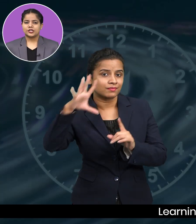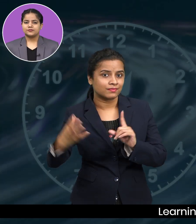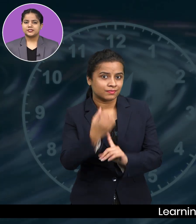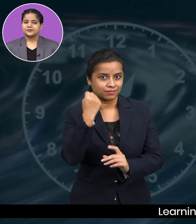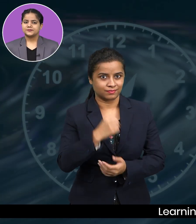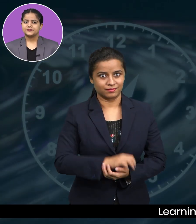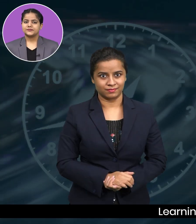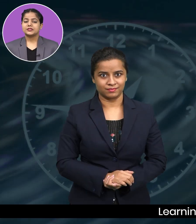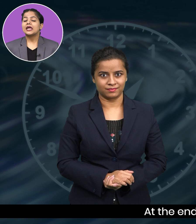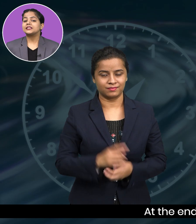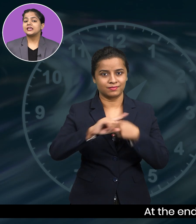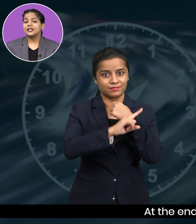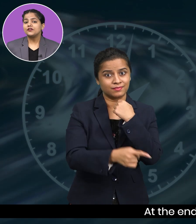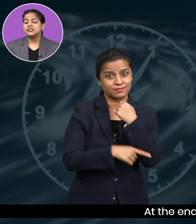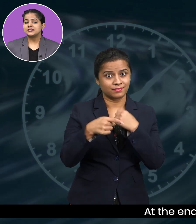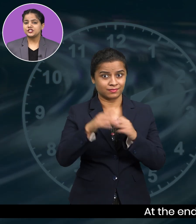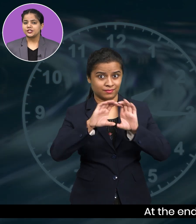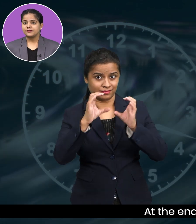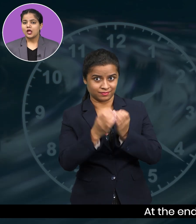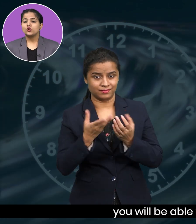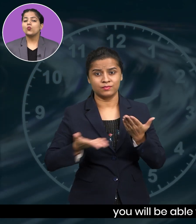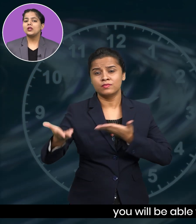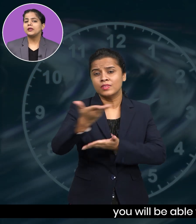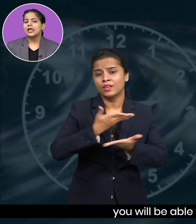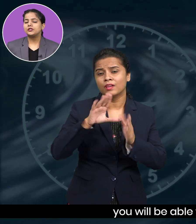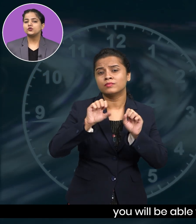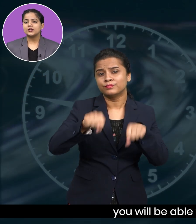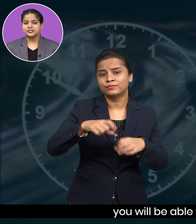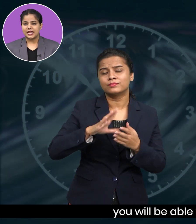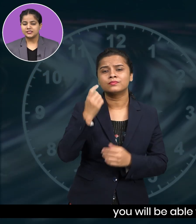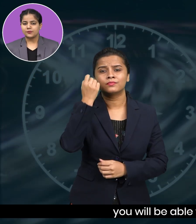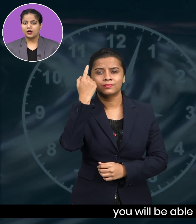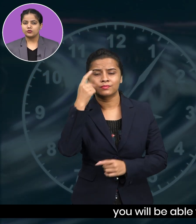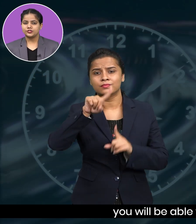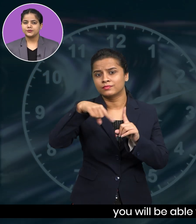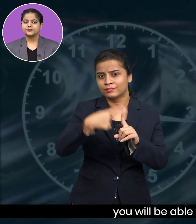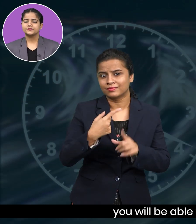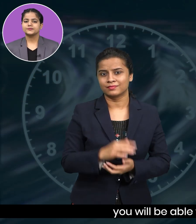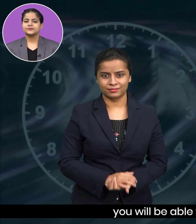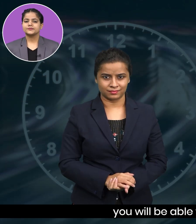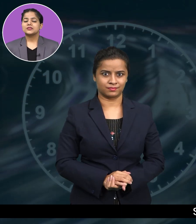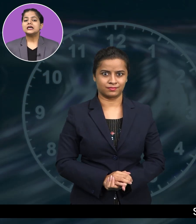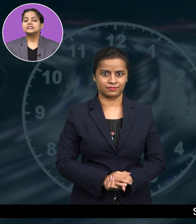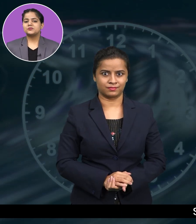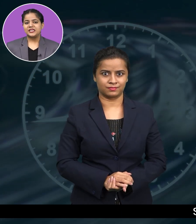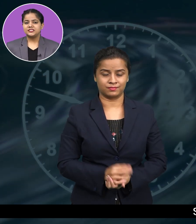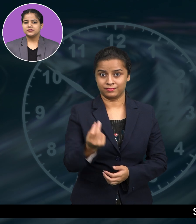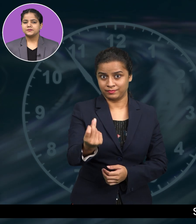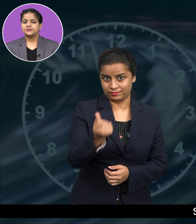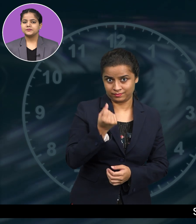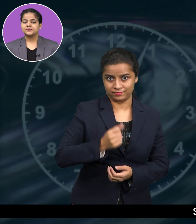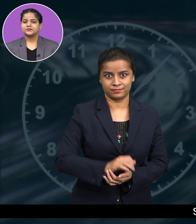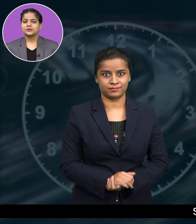Learning outcomes. At the end of this session, you will be able to understand about